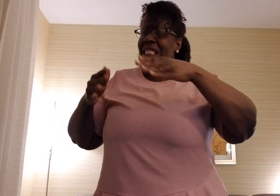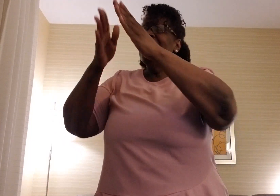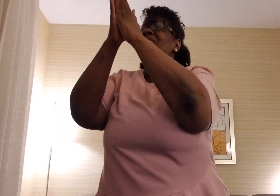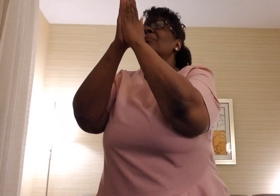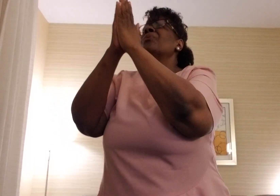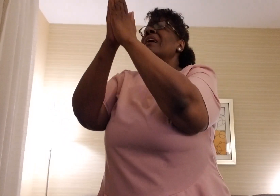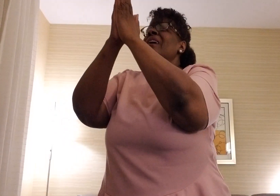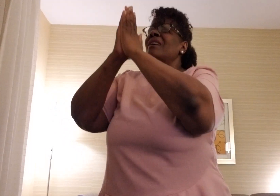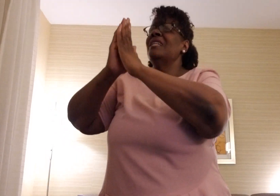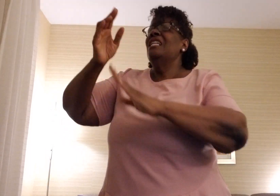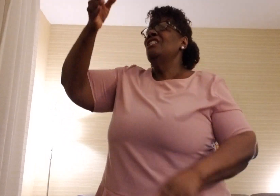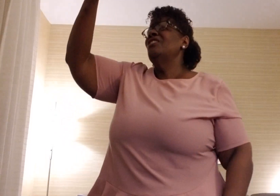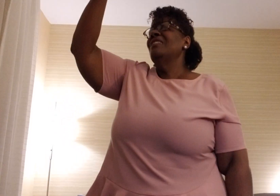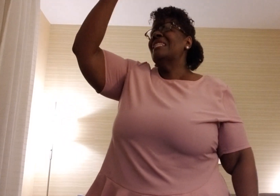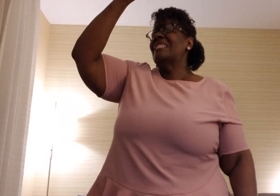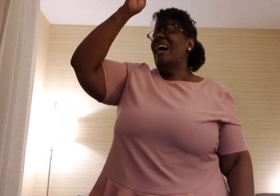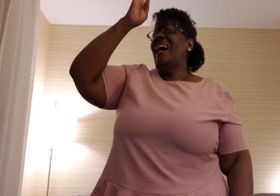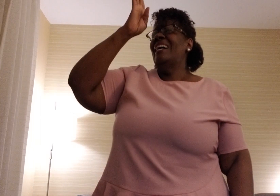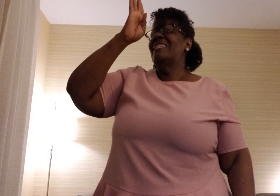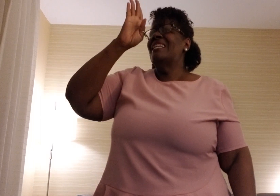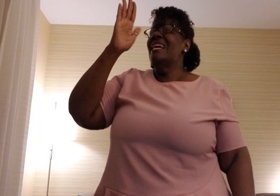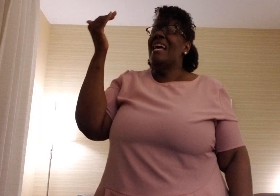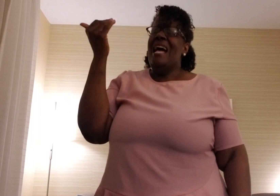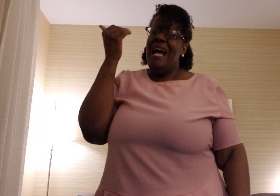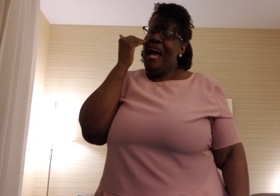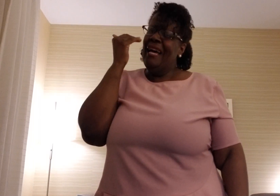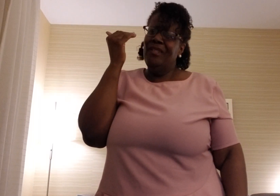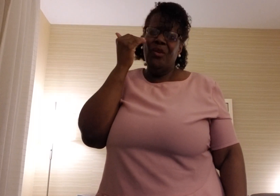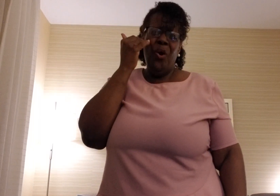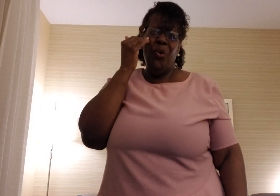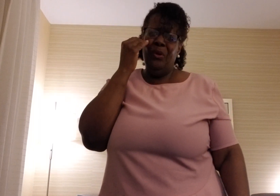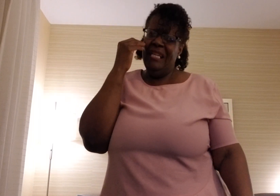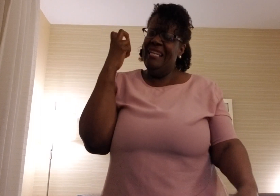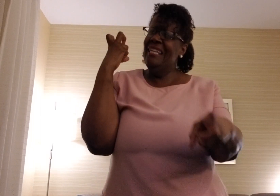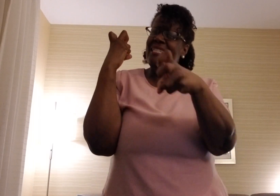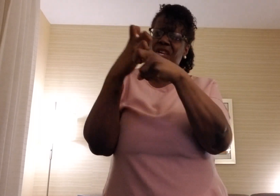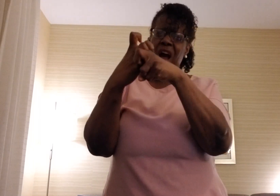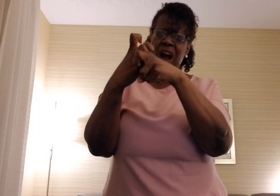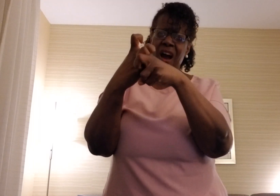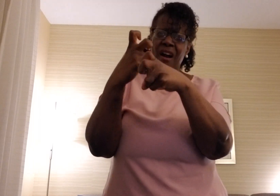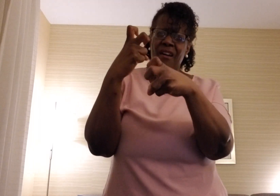Send a prayer to the skies. I know it's hard.